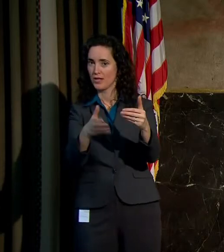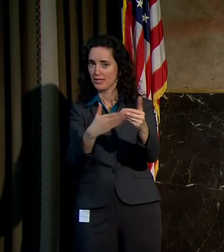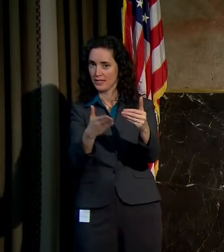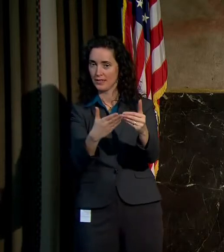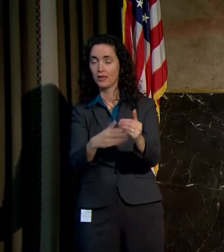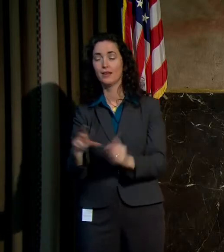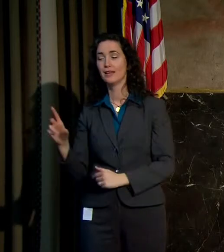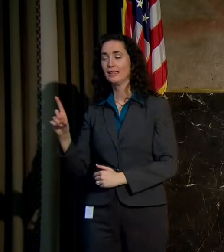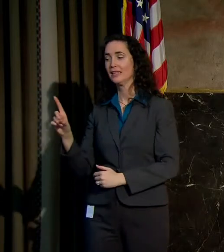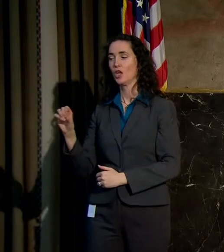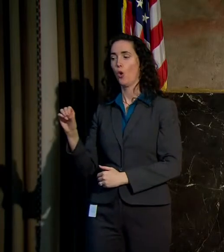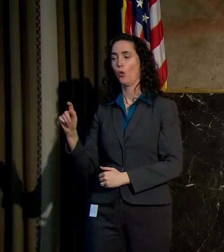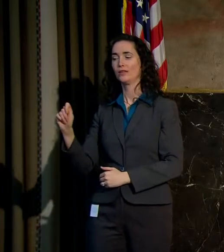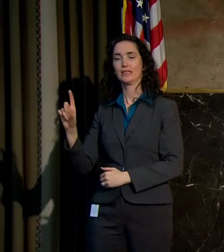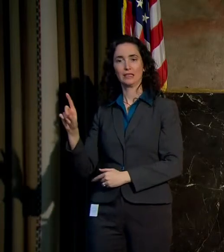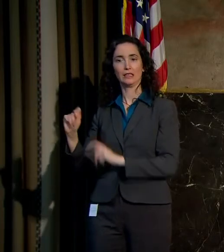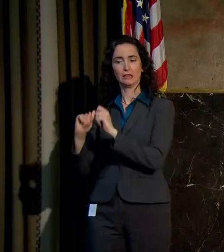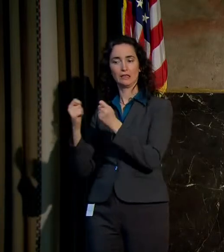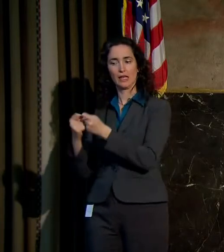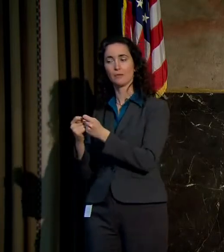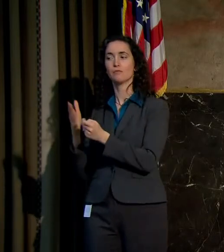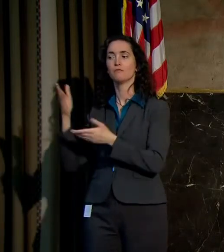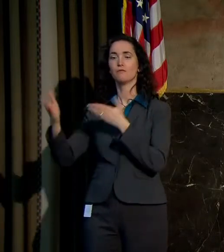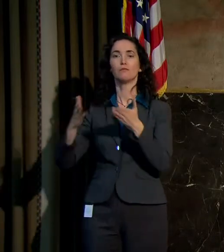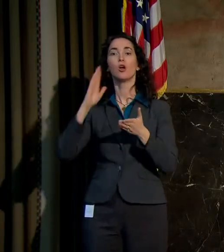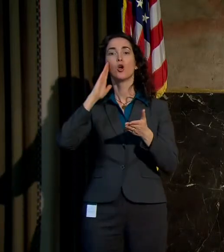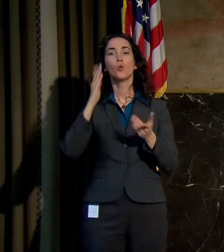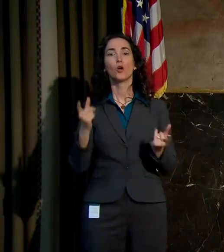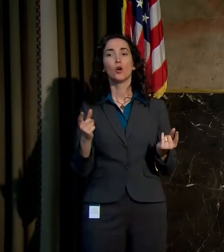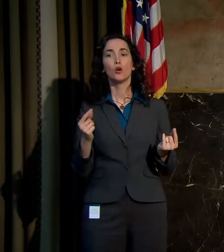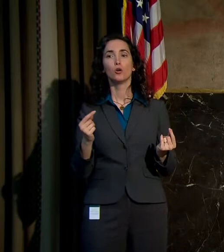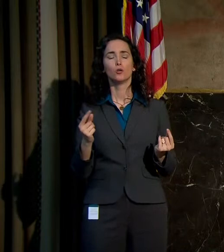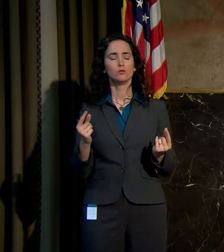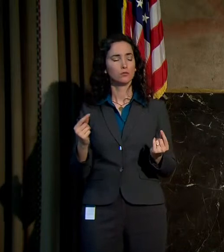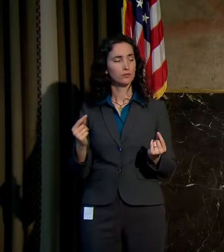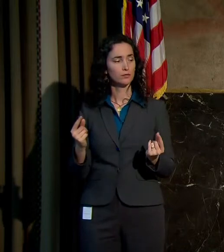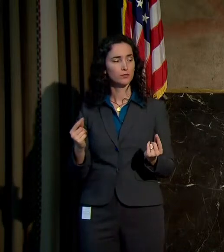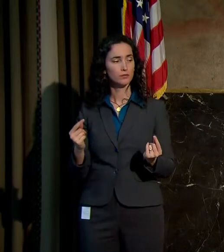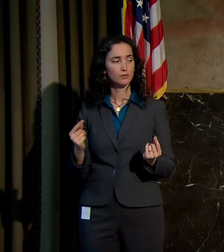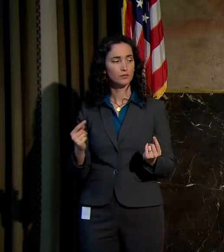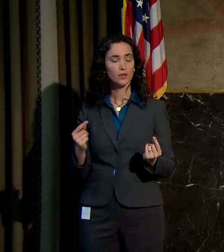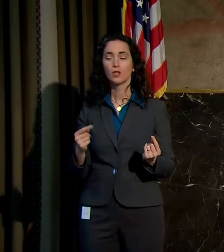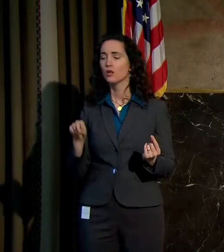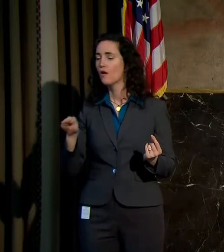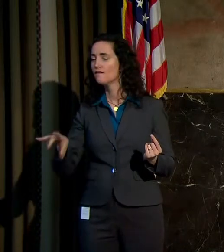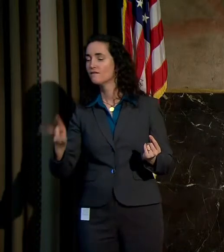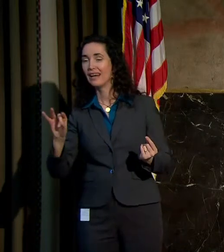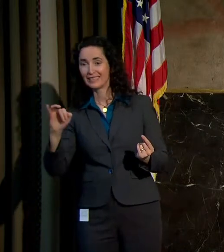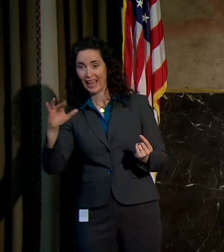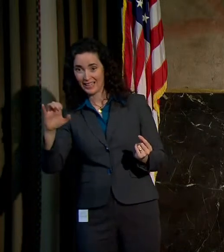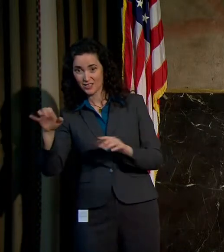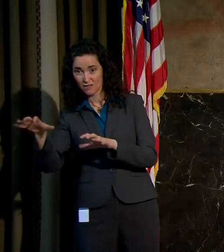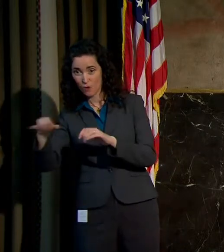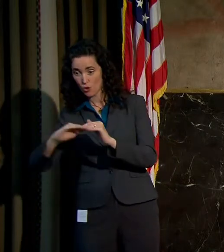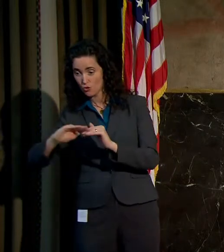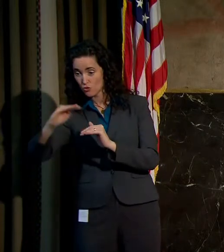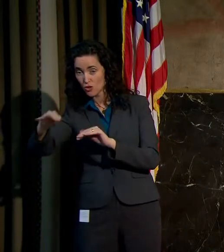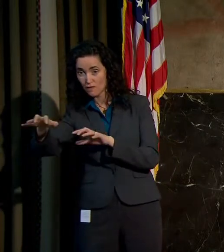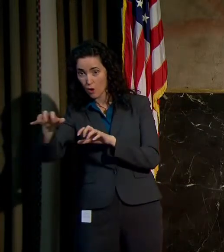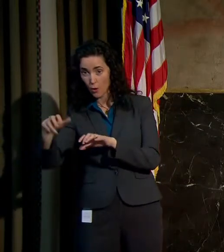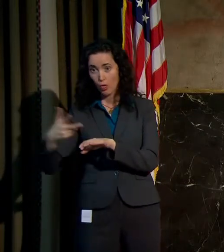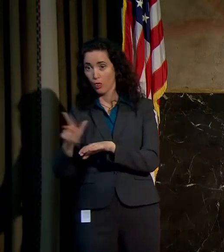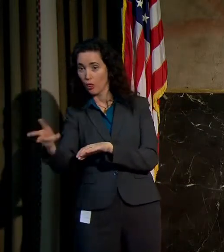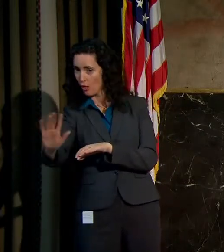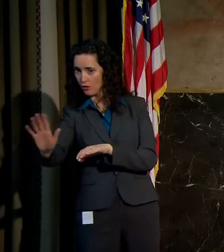out, and they will be spreading ice and brine. We're going to try to find any ice and take care of it. We're